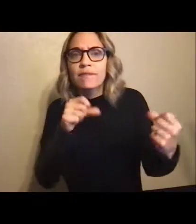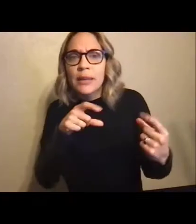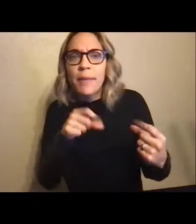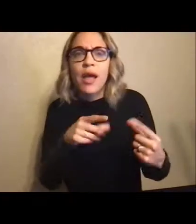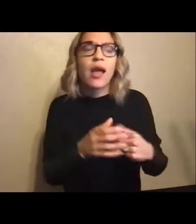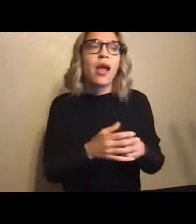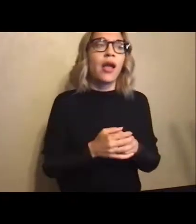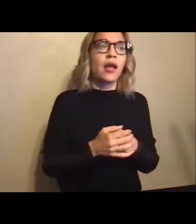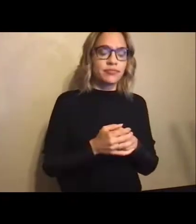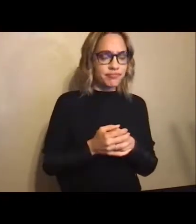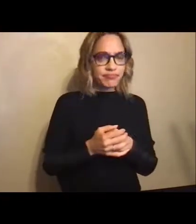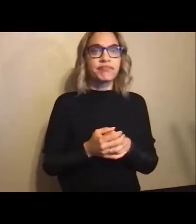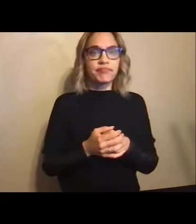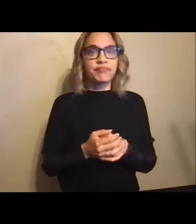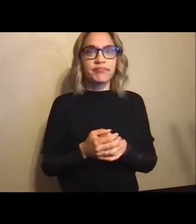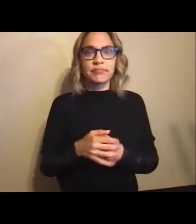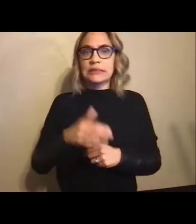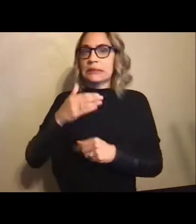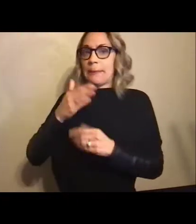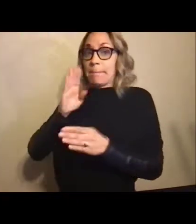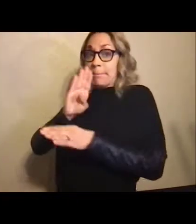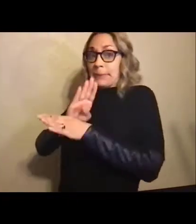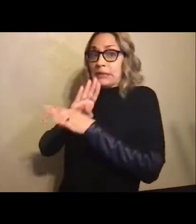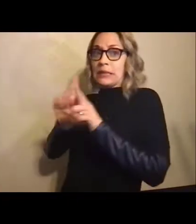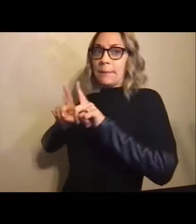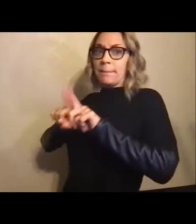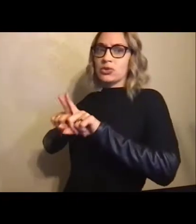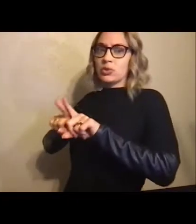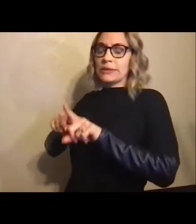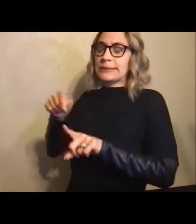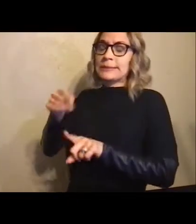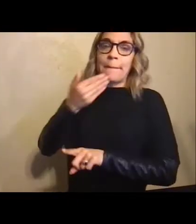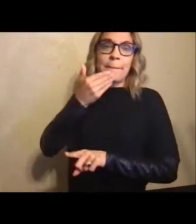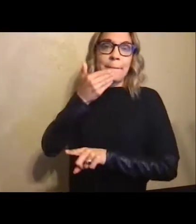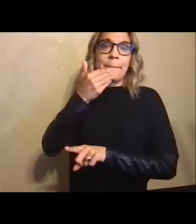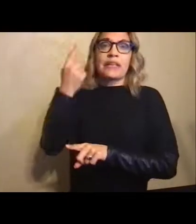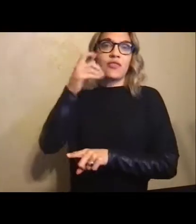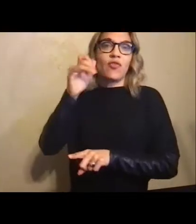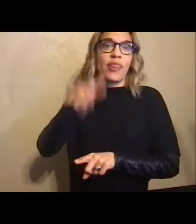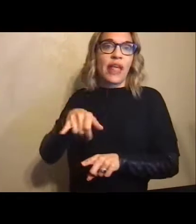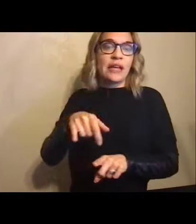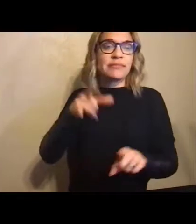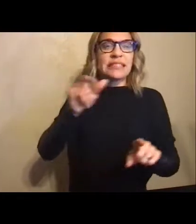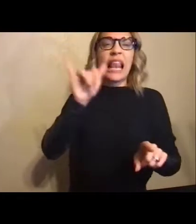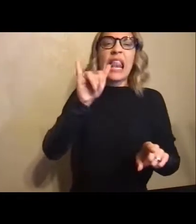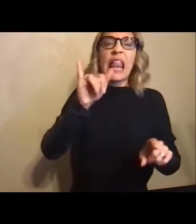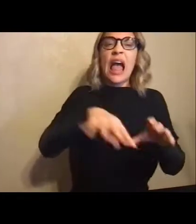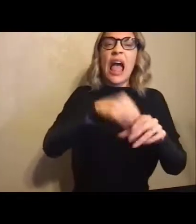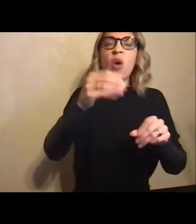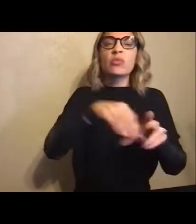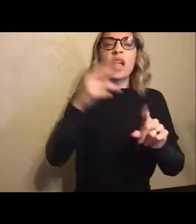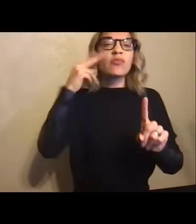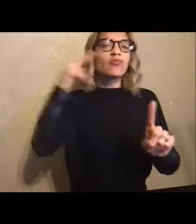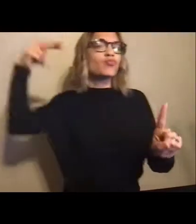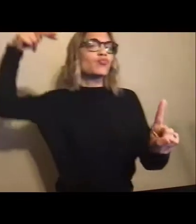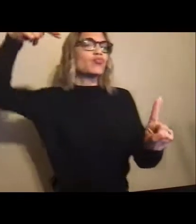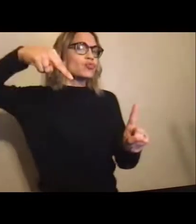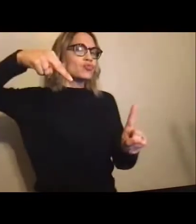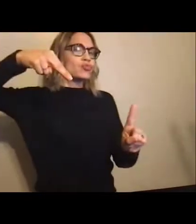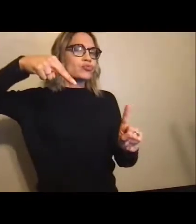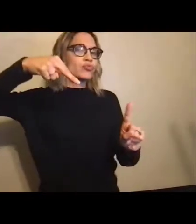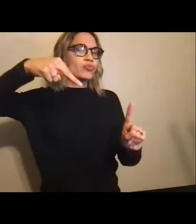can try to leverage and ask for feedback. And that right there is